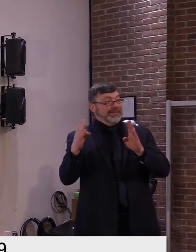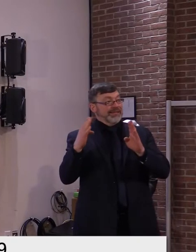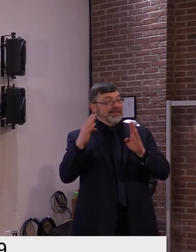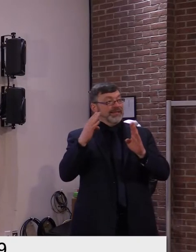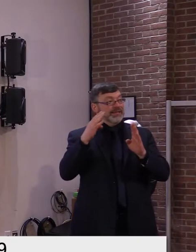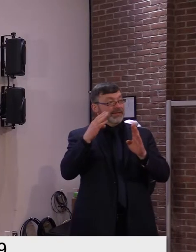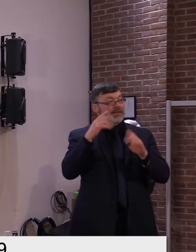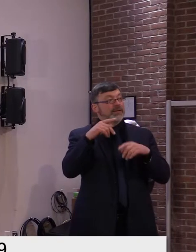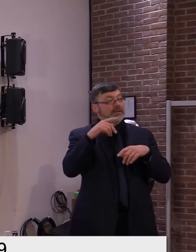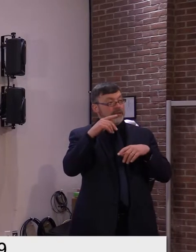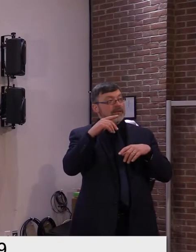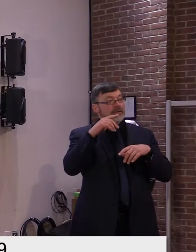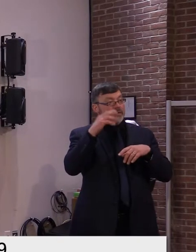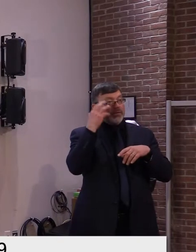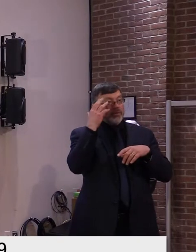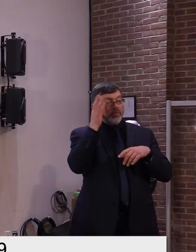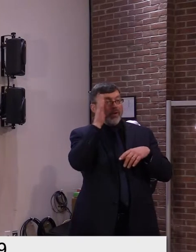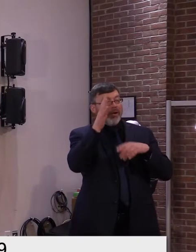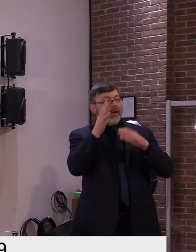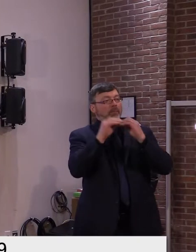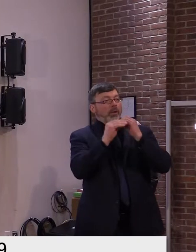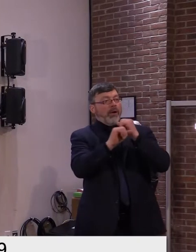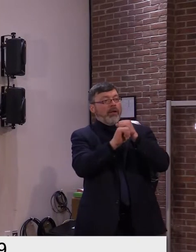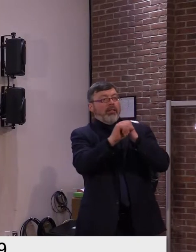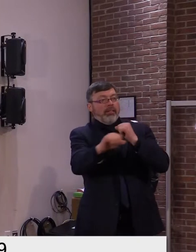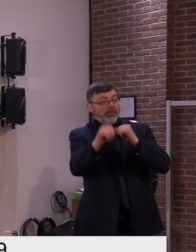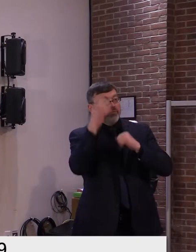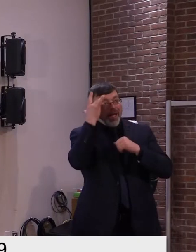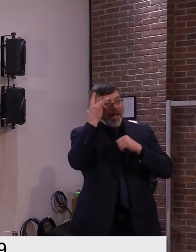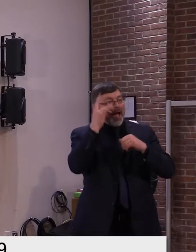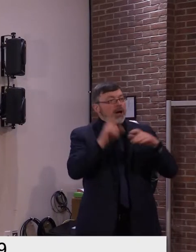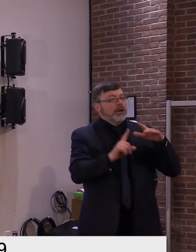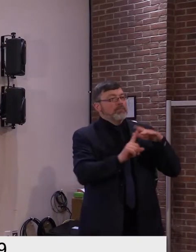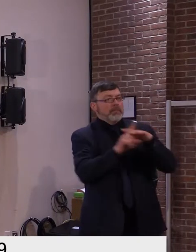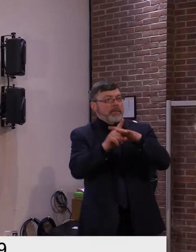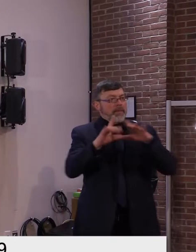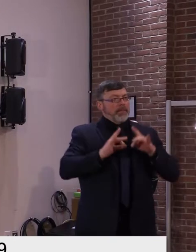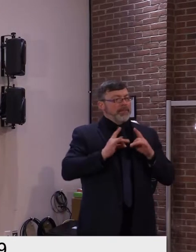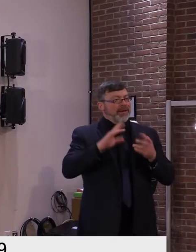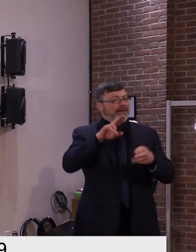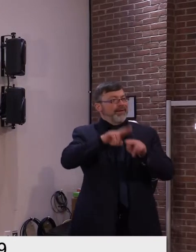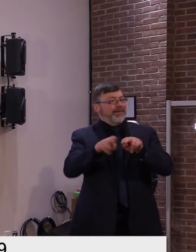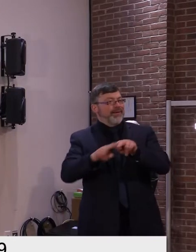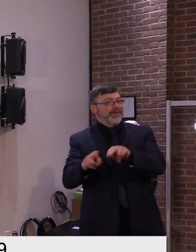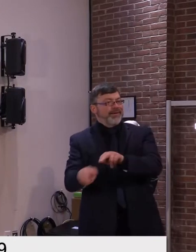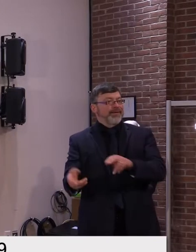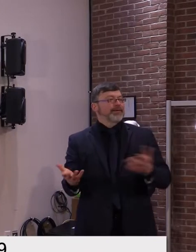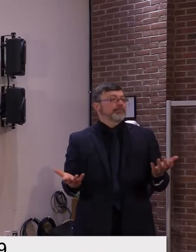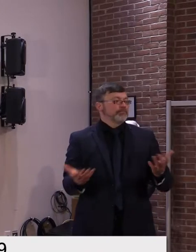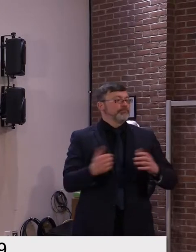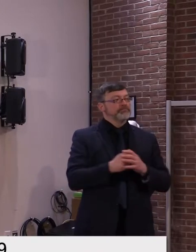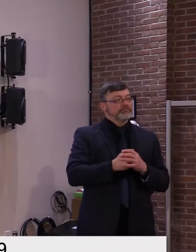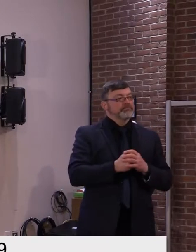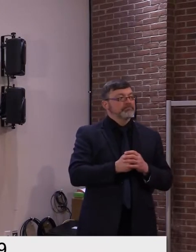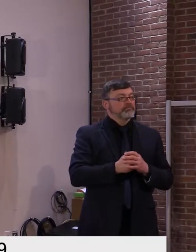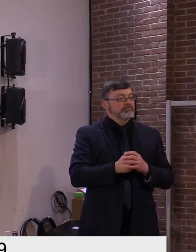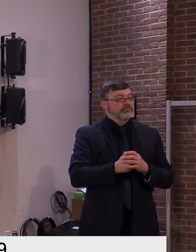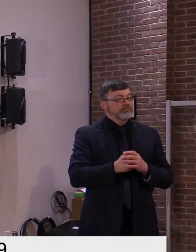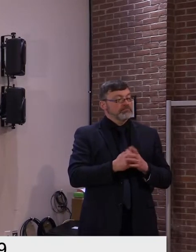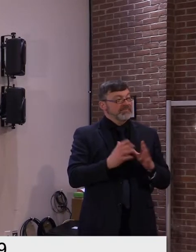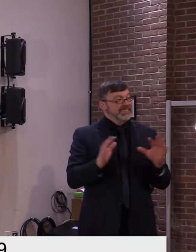Vermonters protected. What's important is that we are seeing fewer cases in our older age groups, as you just